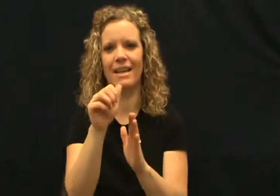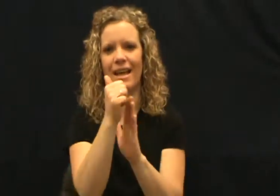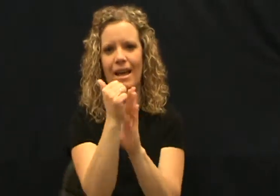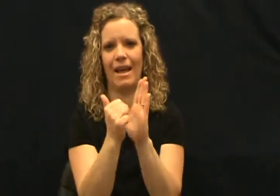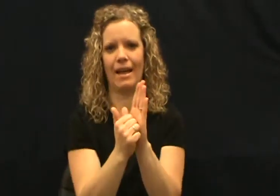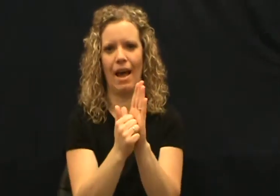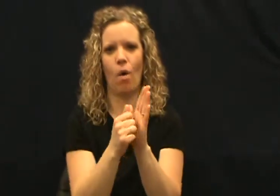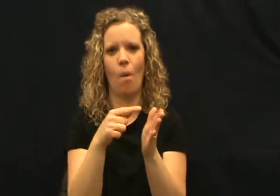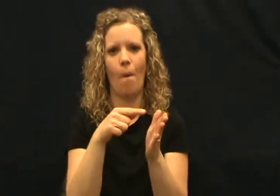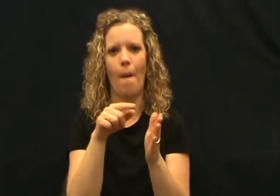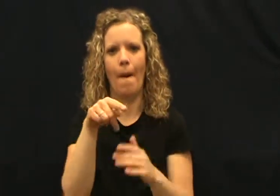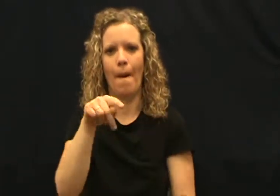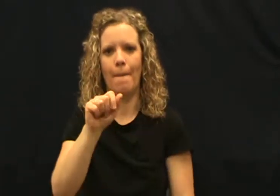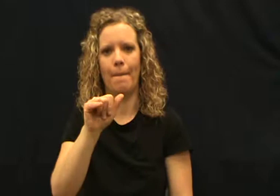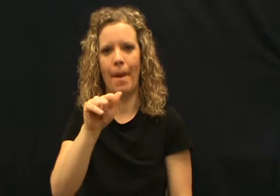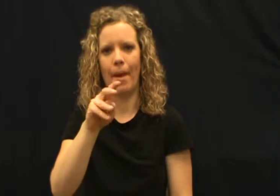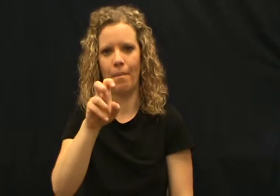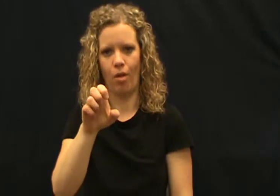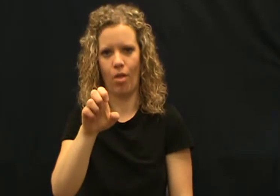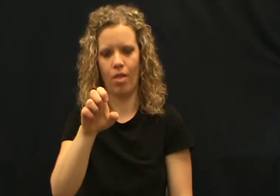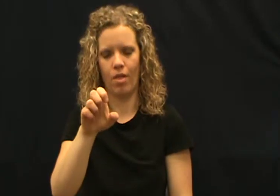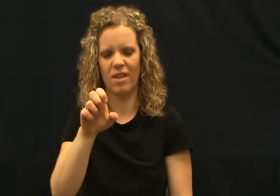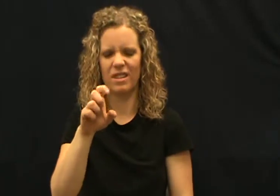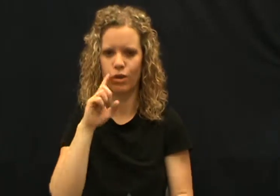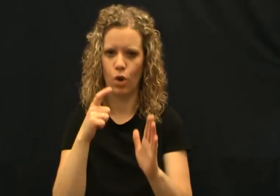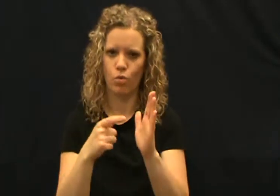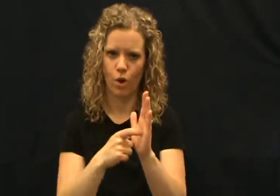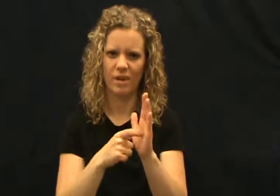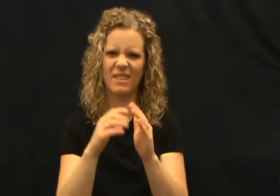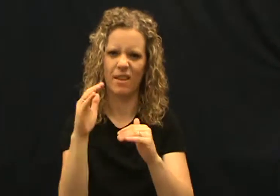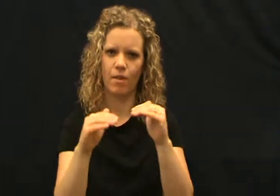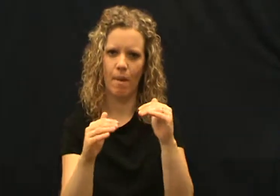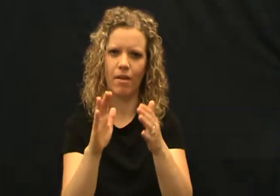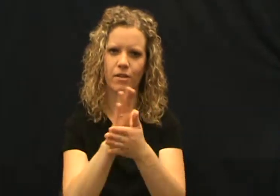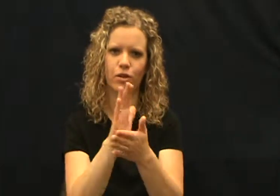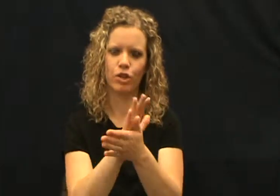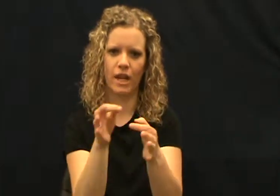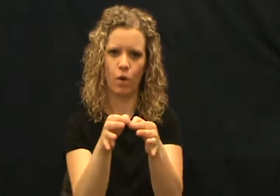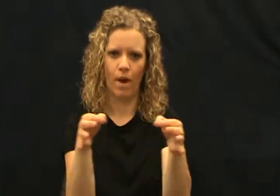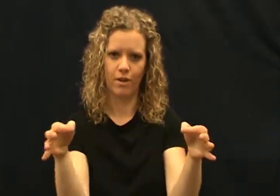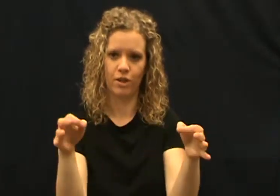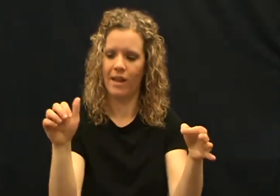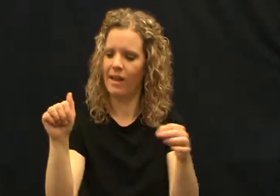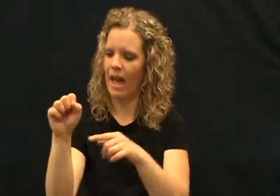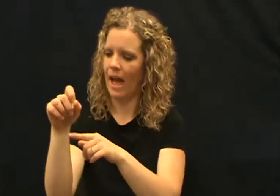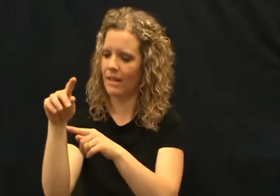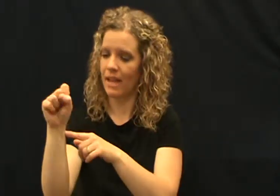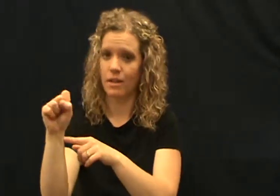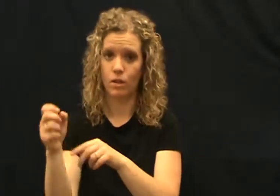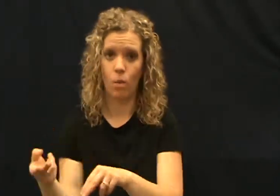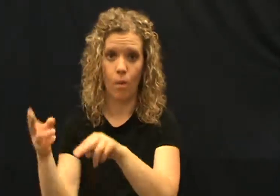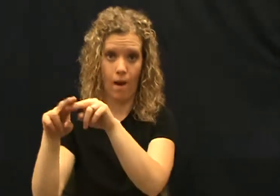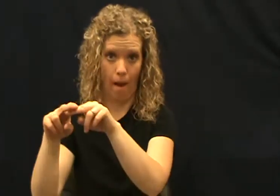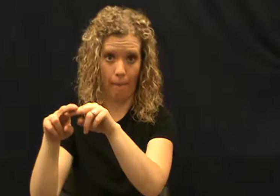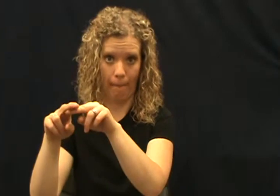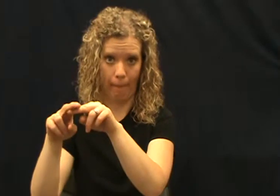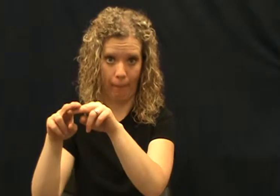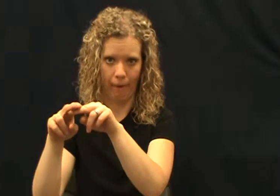look at the balance sheet equation. Our assets went up under the account from our chart of accounts we would call cookware,